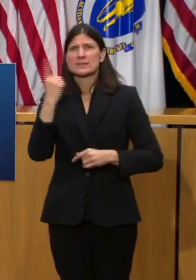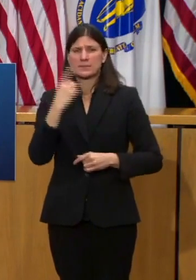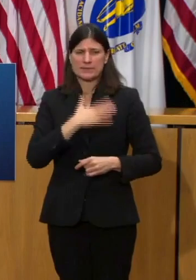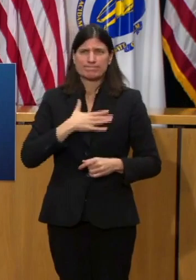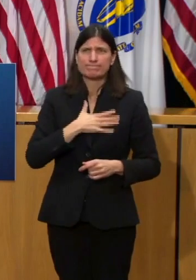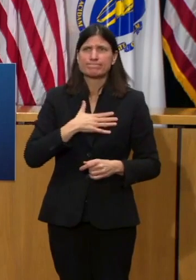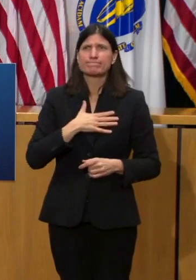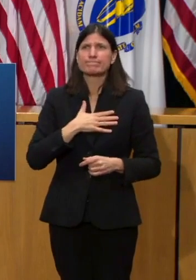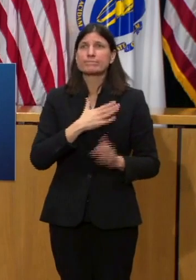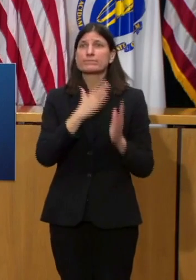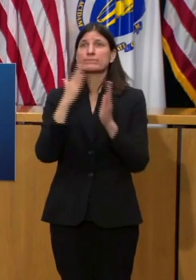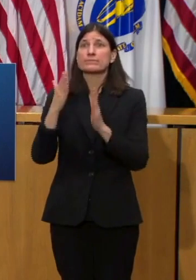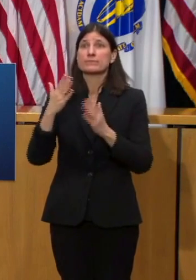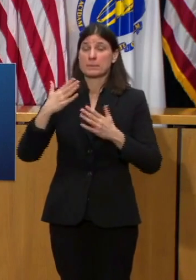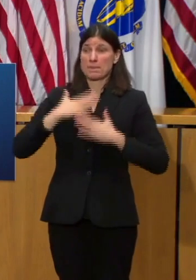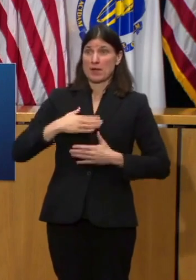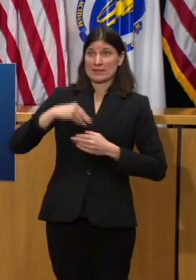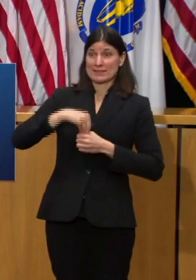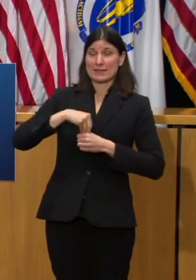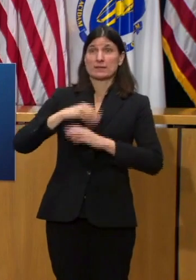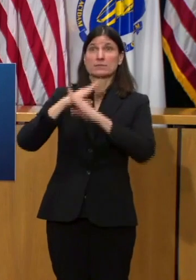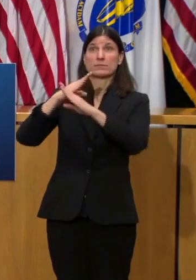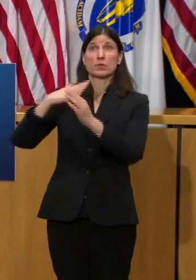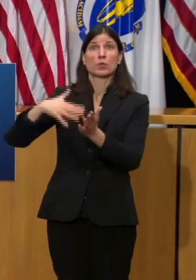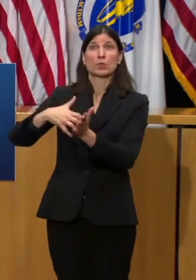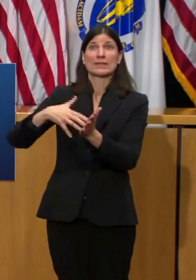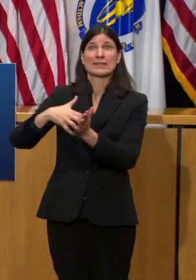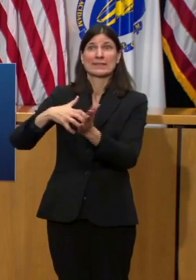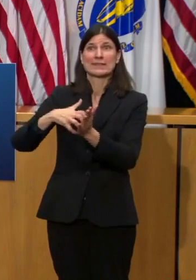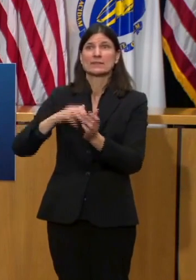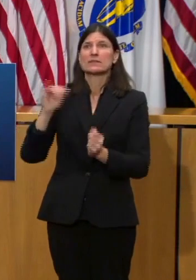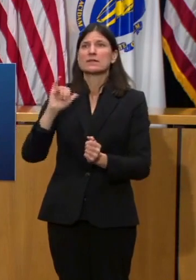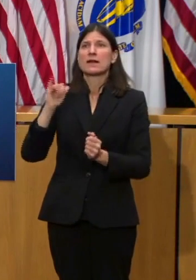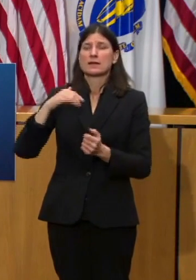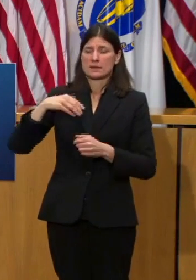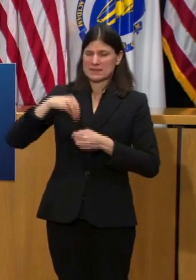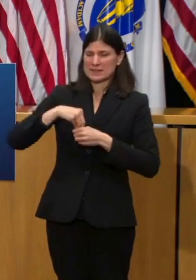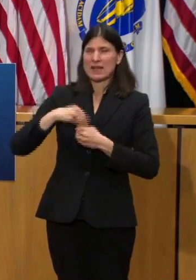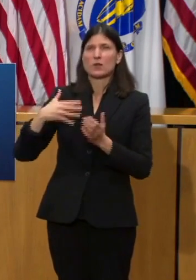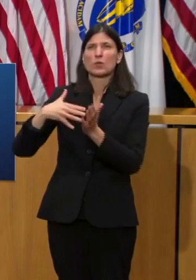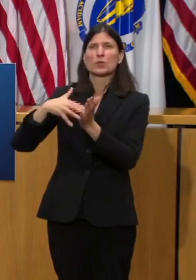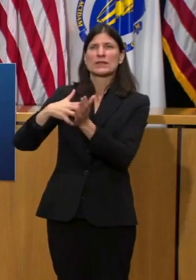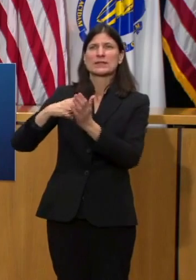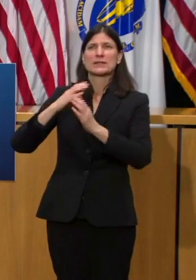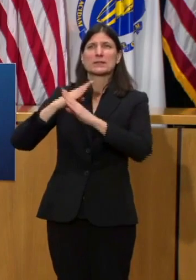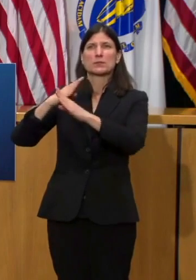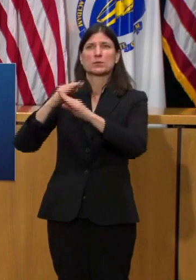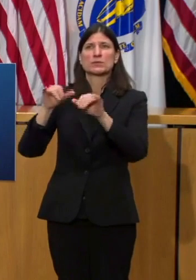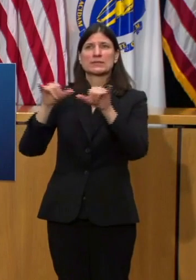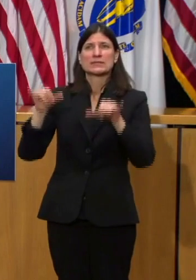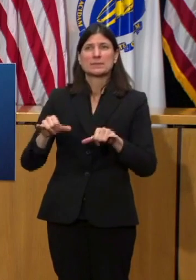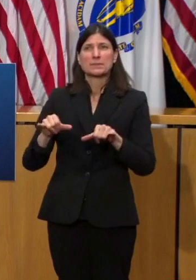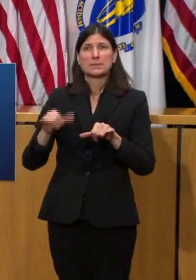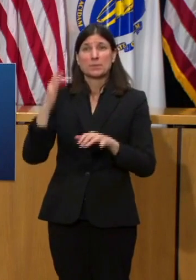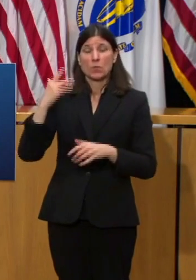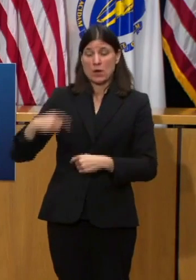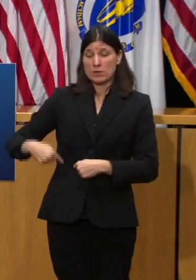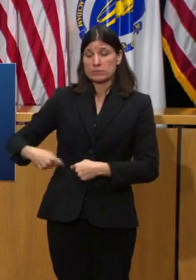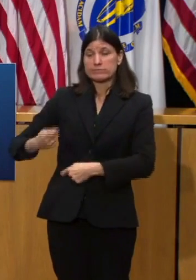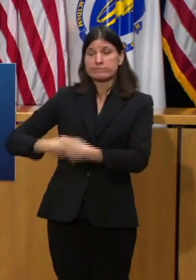immunocompromised states such as a weakened immune system from solid organ transplants, obesity and severe